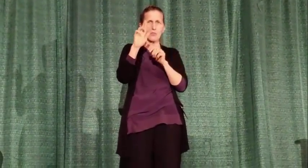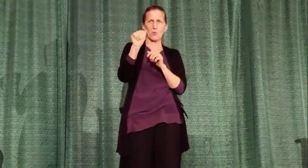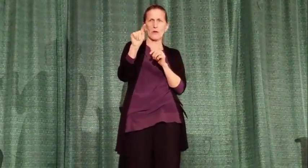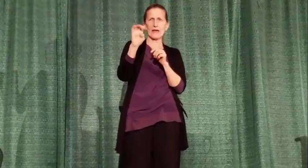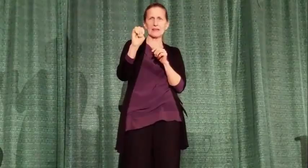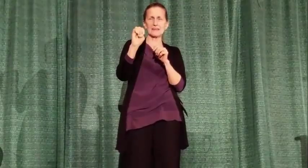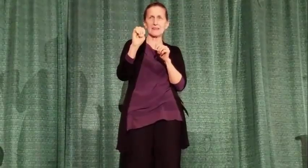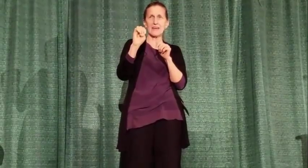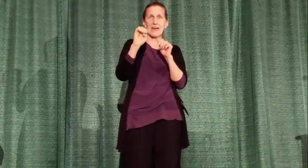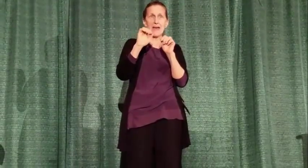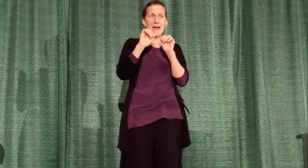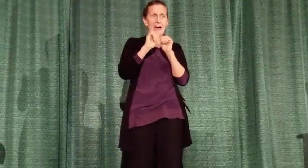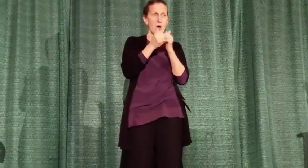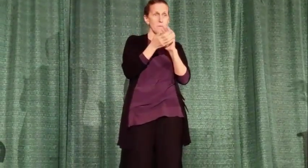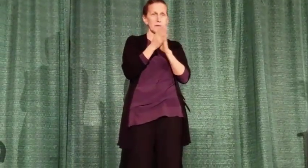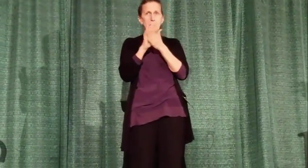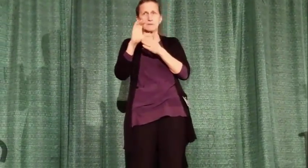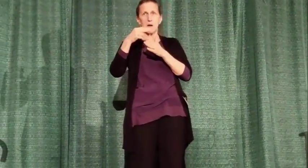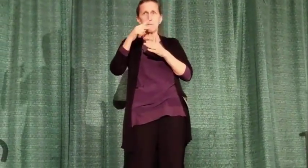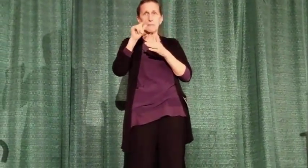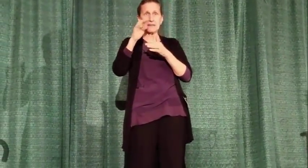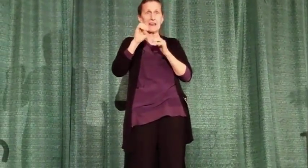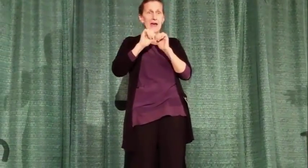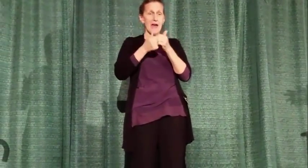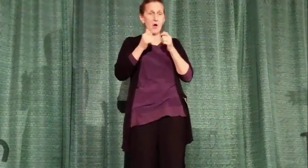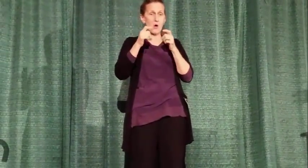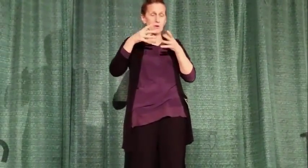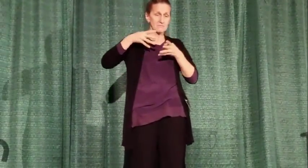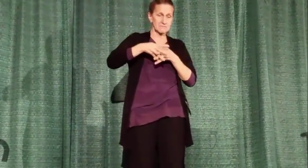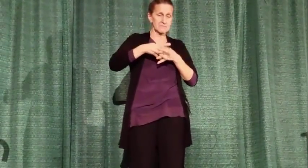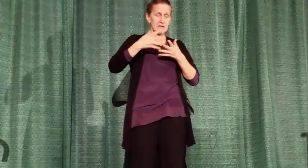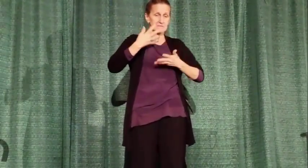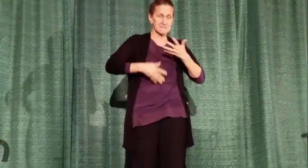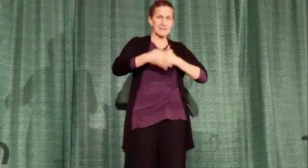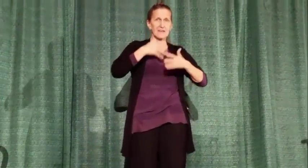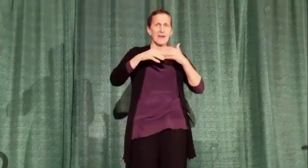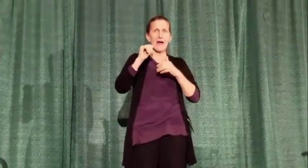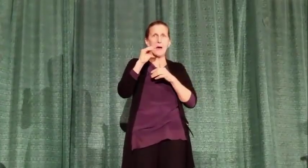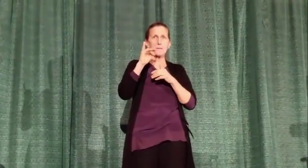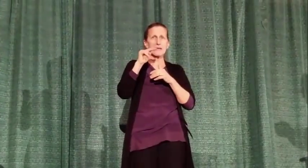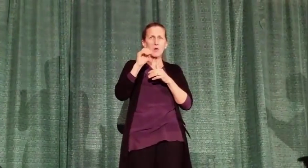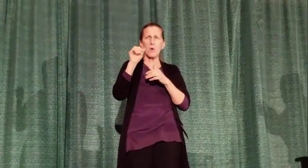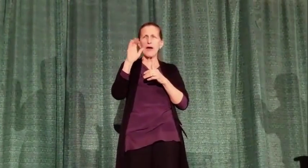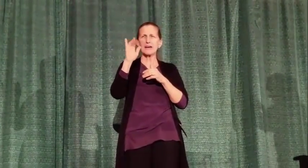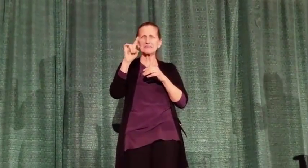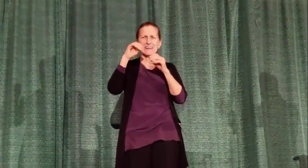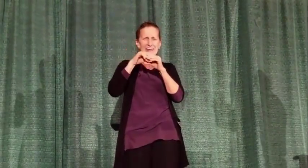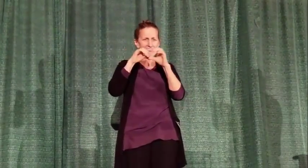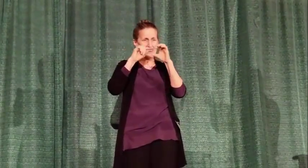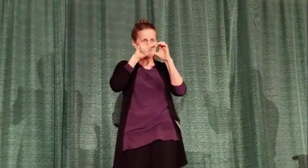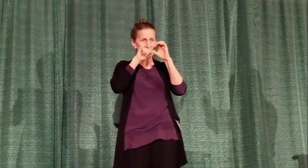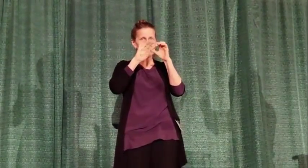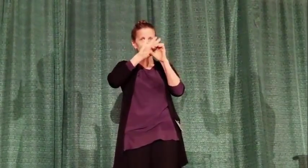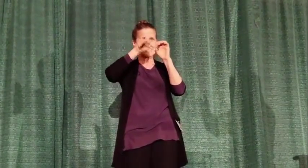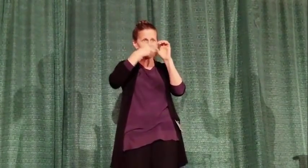the protein is made complete. And it can absorb it. It stores amino acids in the villi, in the interior lining of the villi, inside the